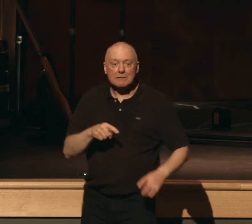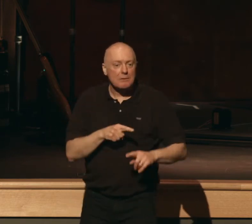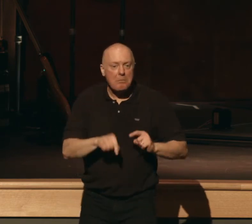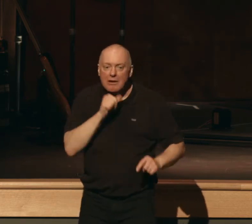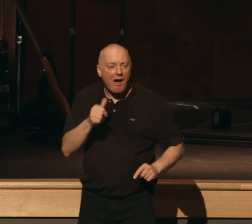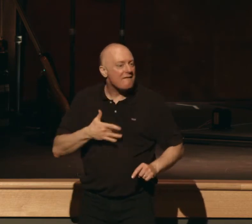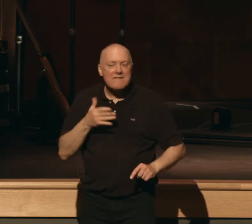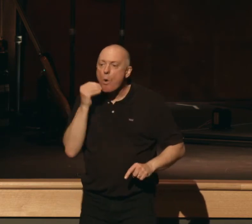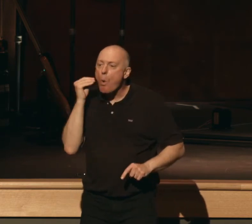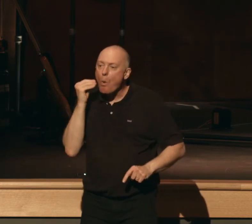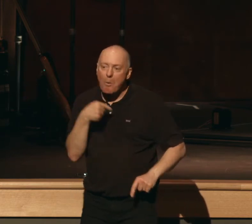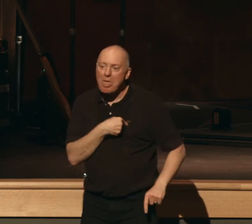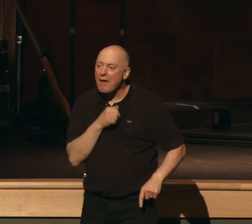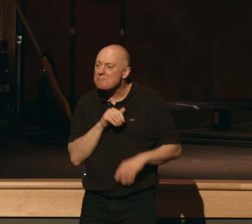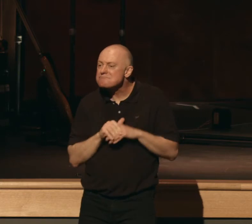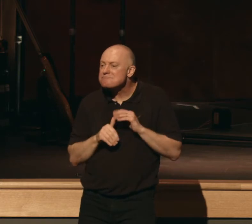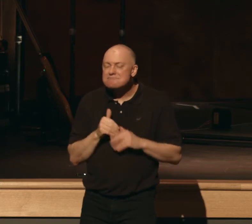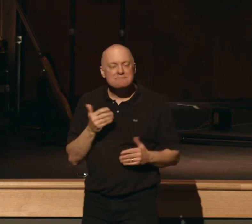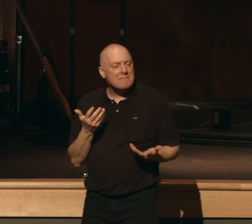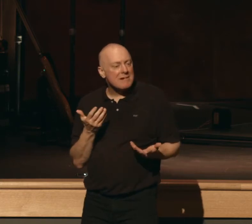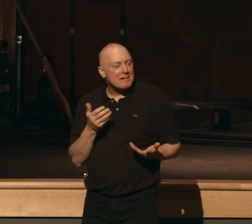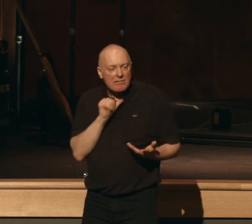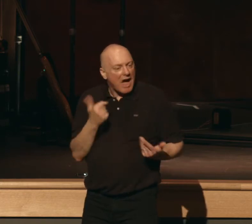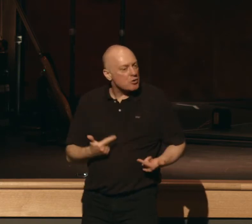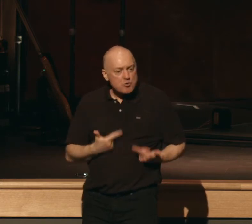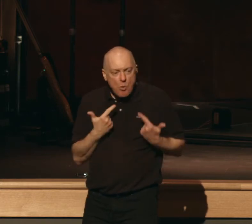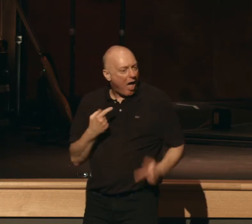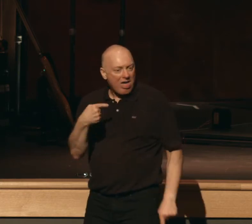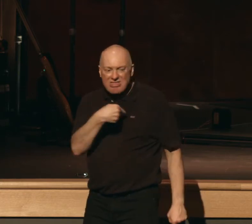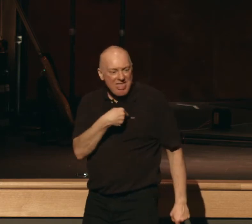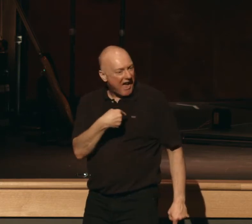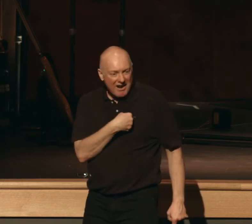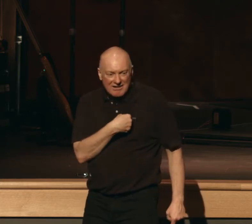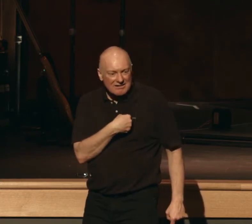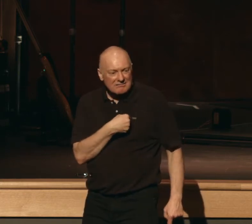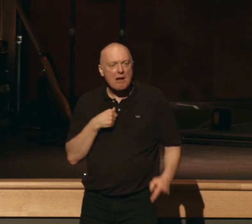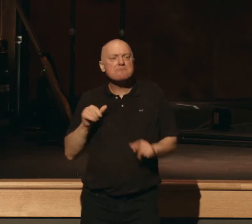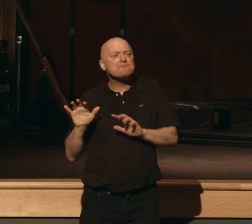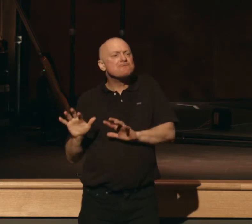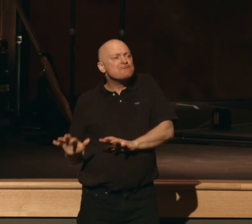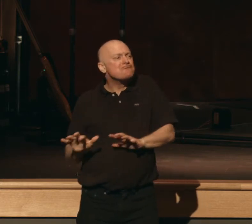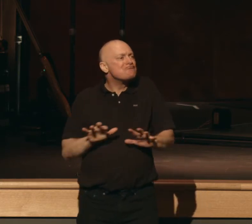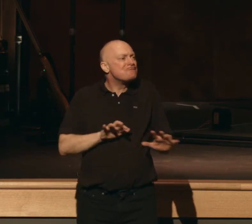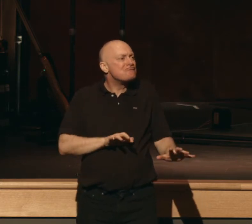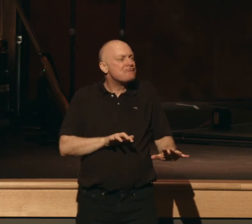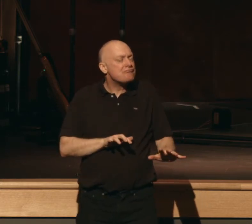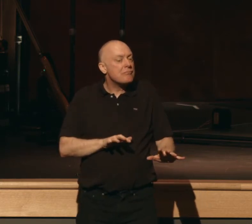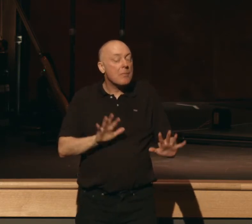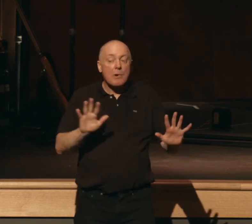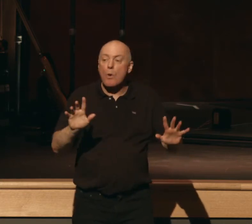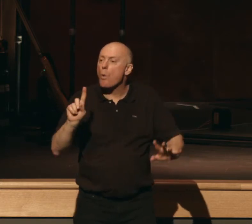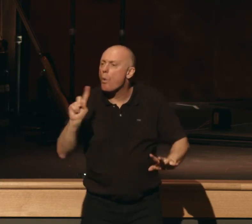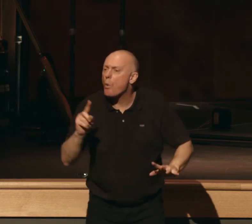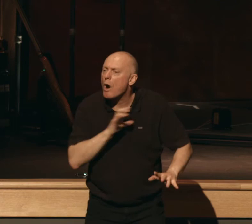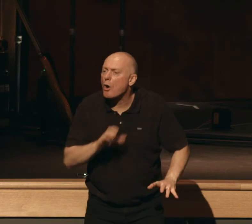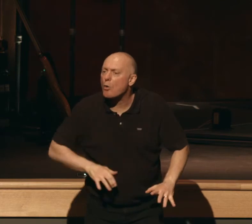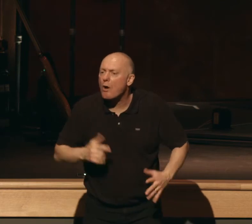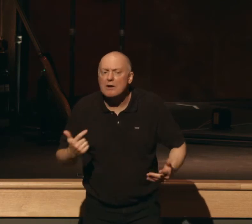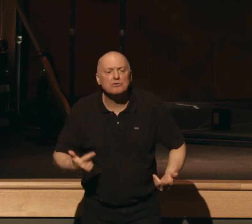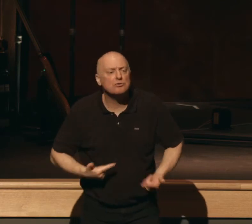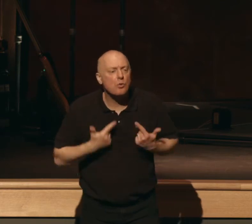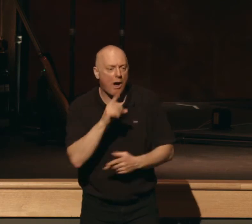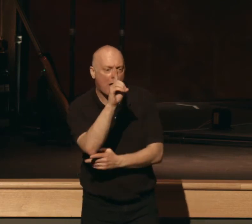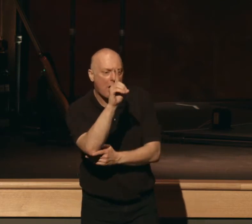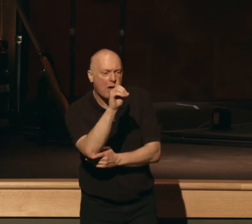at home there. He does not dwell there. But here's where he does dwell. And you can jot this